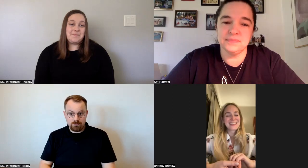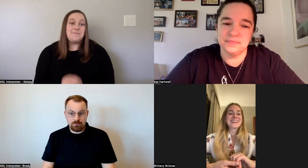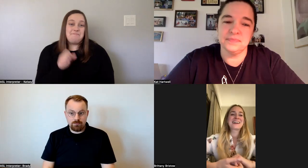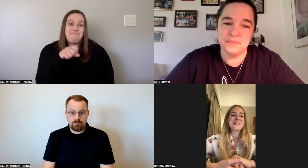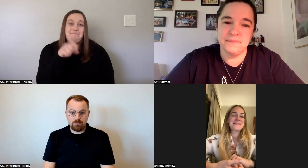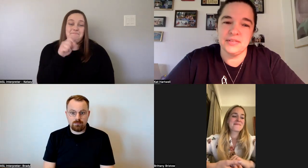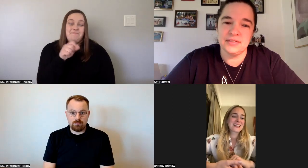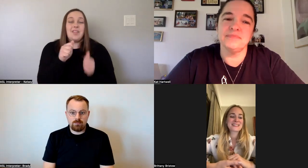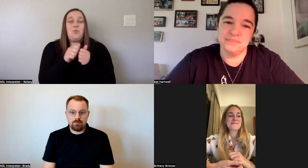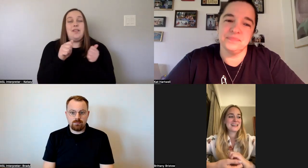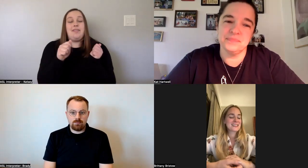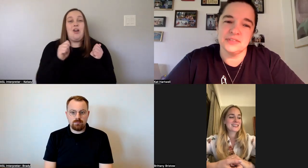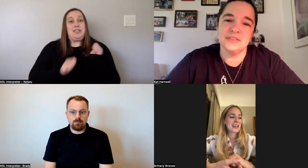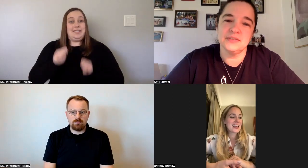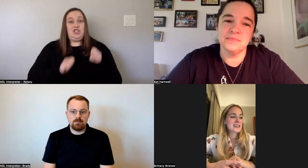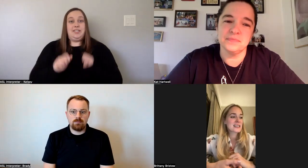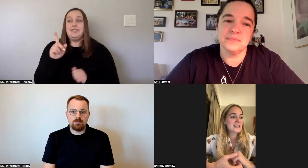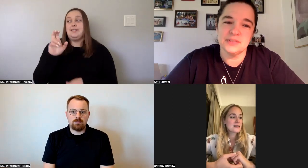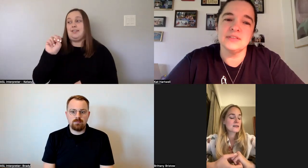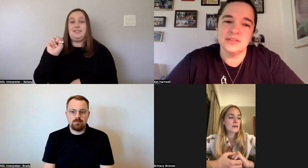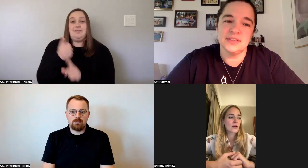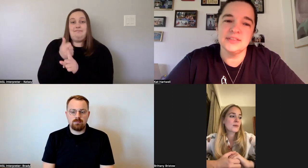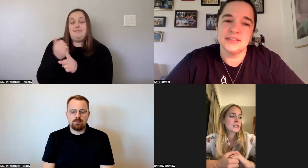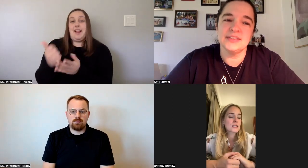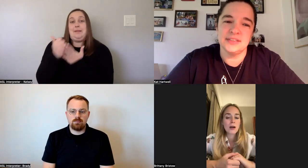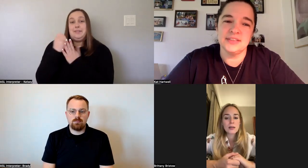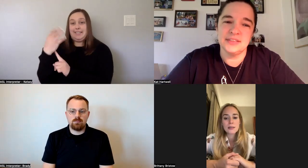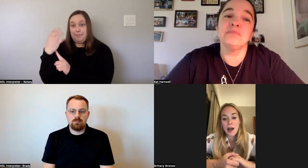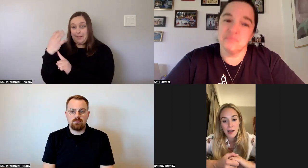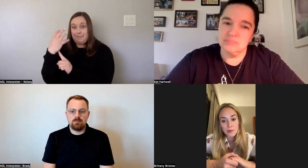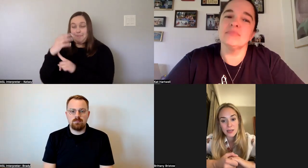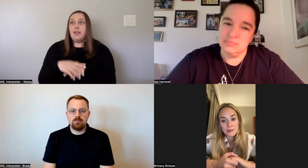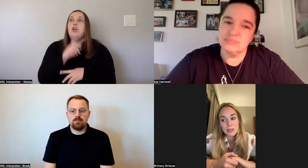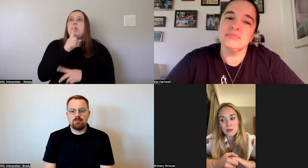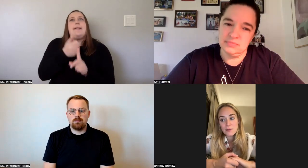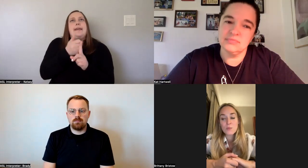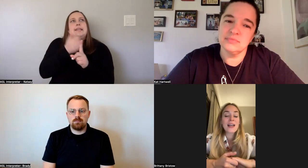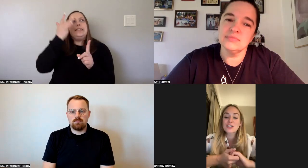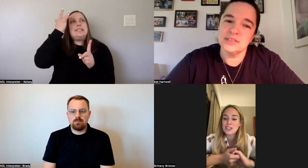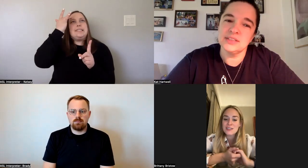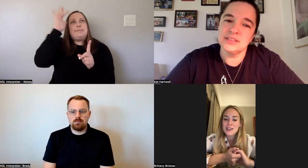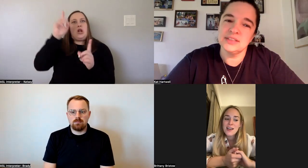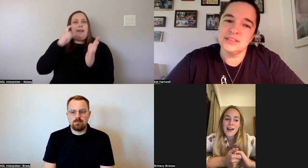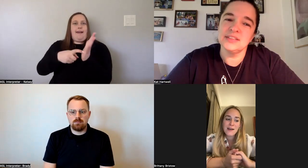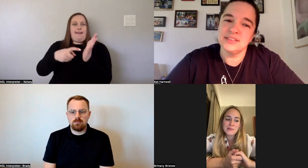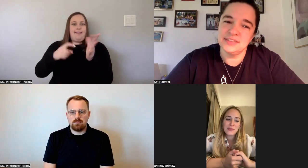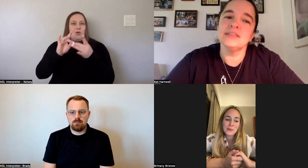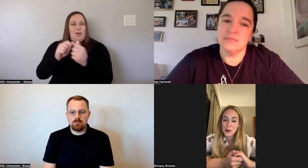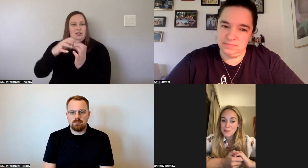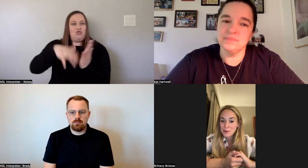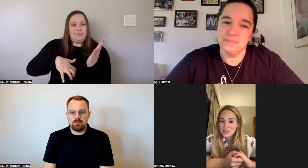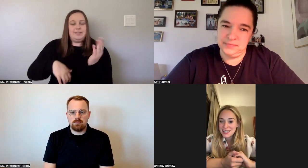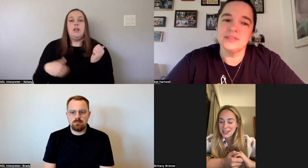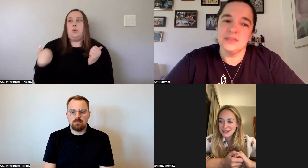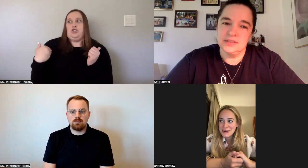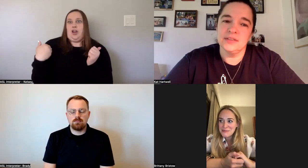them. He's the best, and he's got a really smart eye when it comes to scripts. We actually just